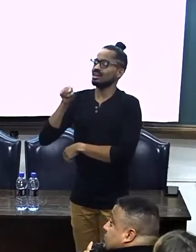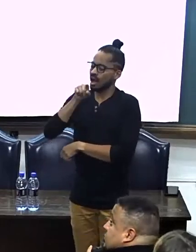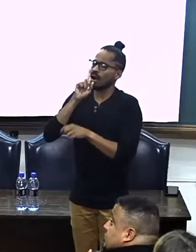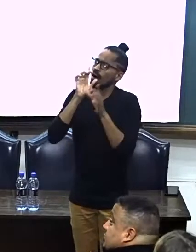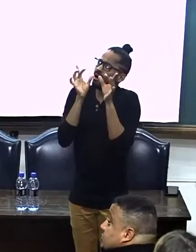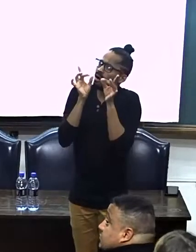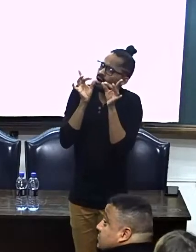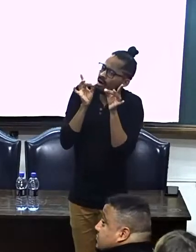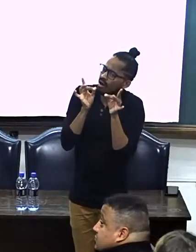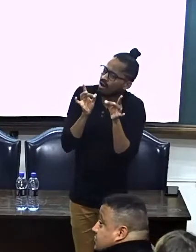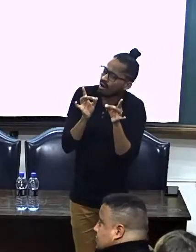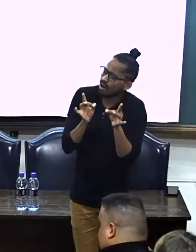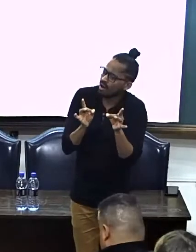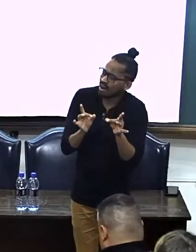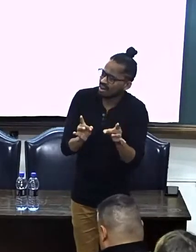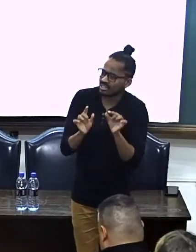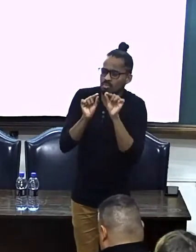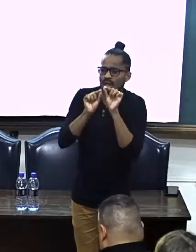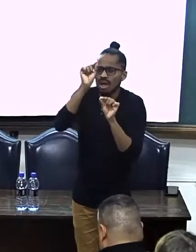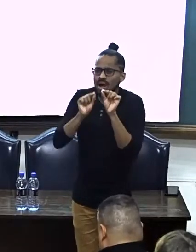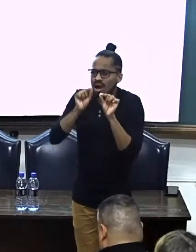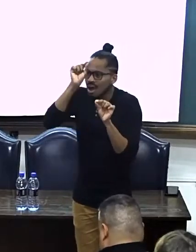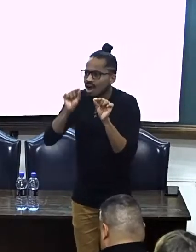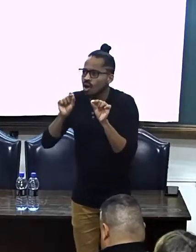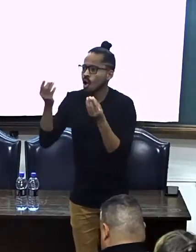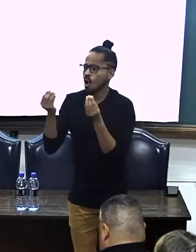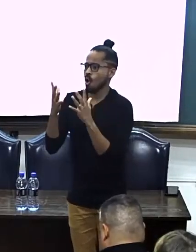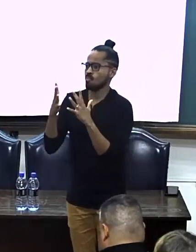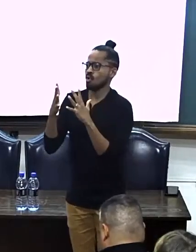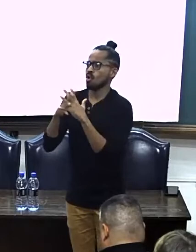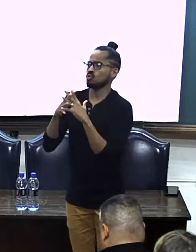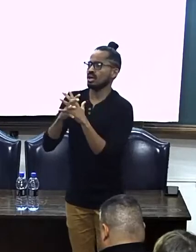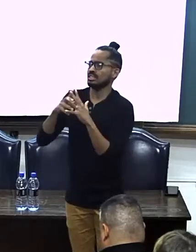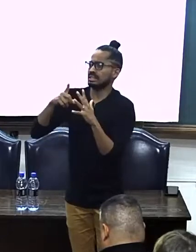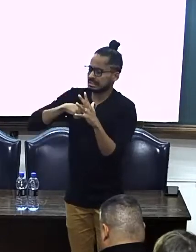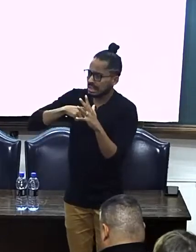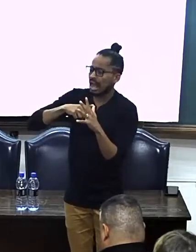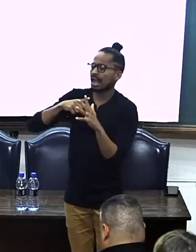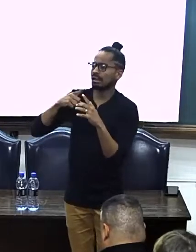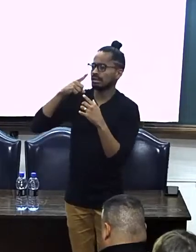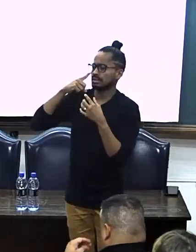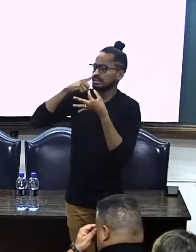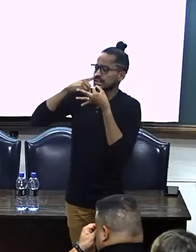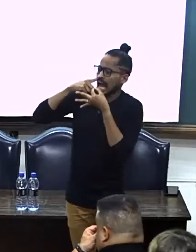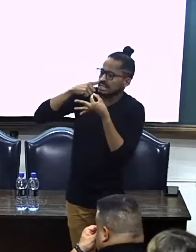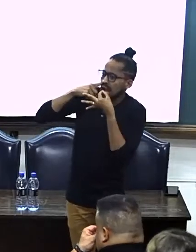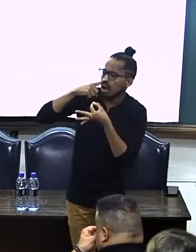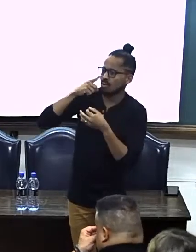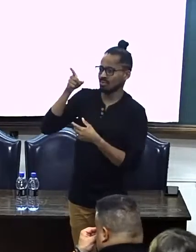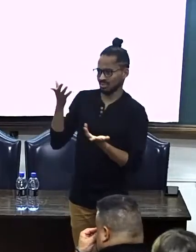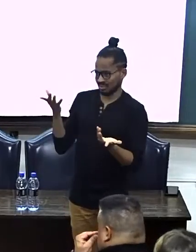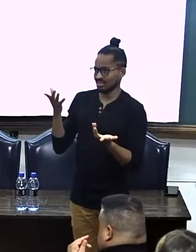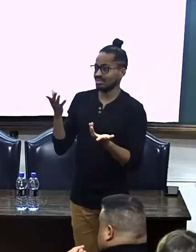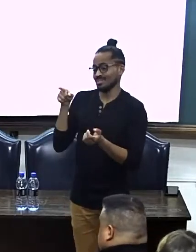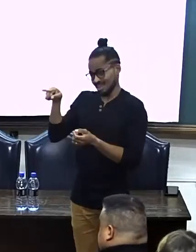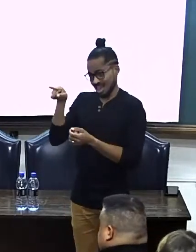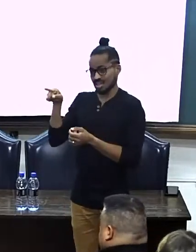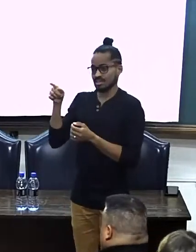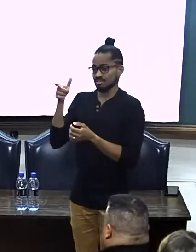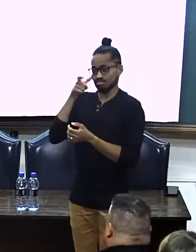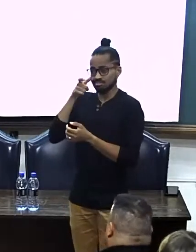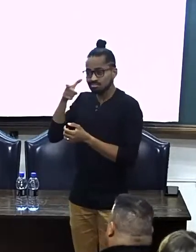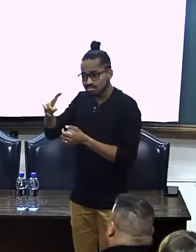descrição acústica para as consoantes nasais. Então, esse interesse dele